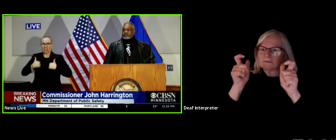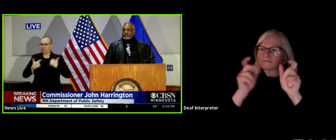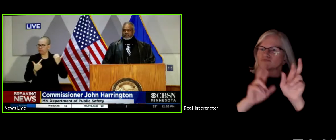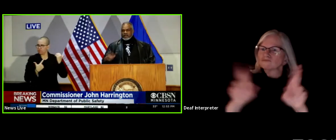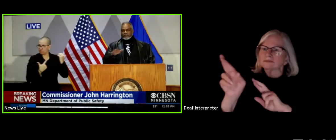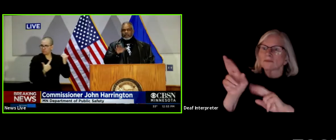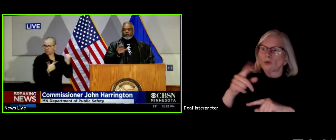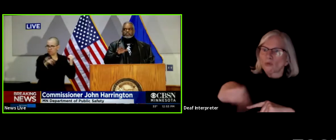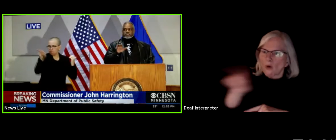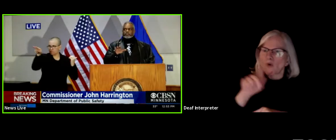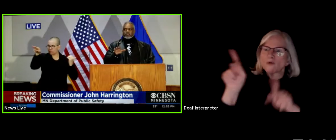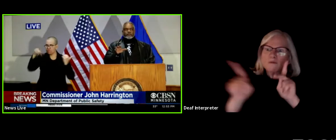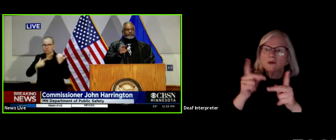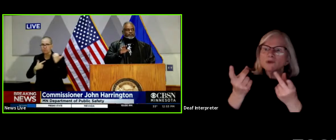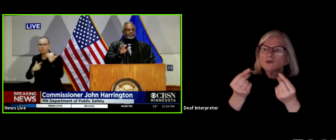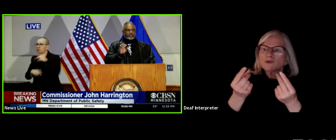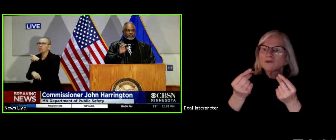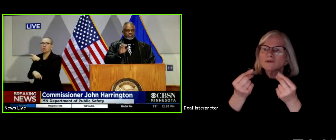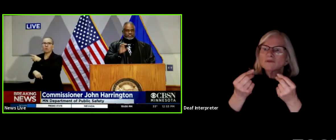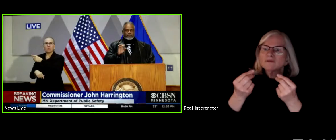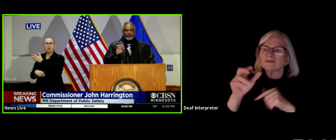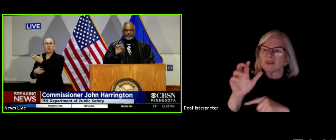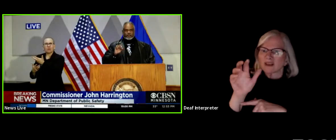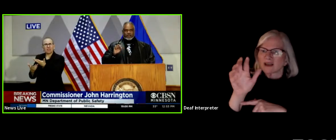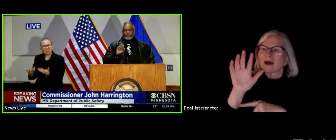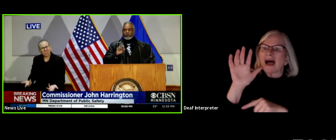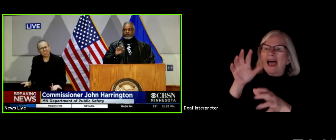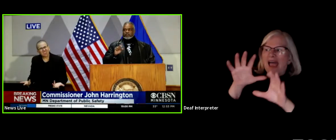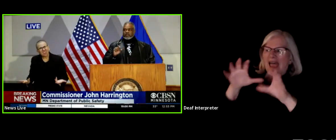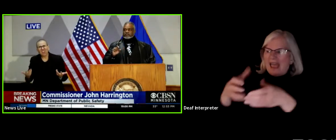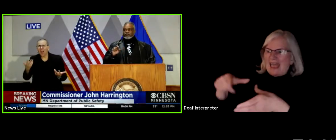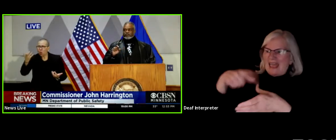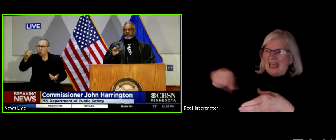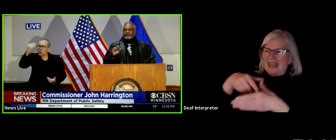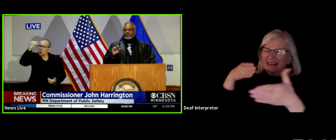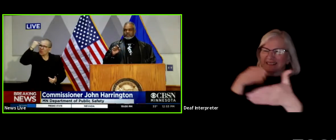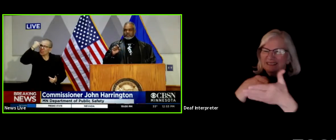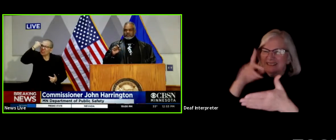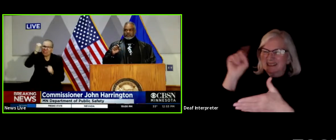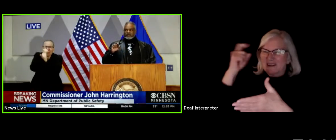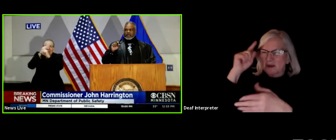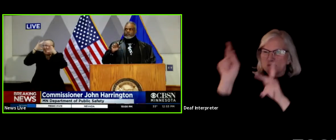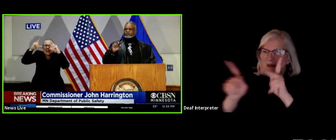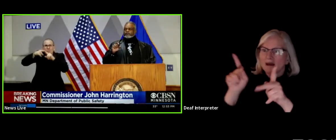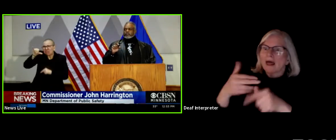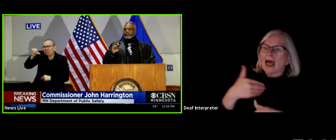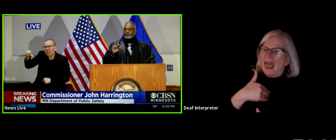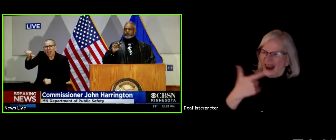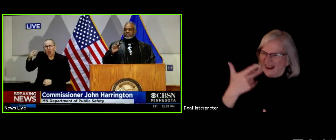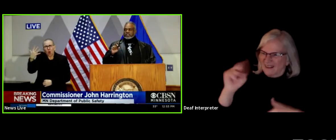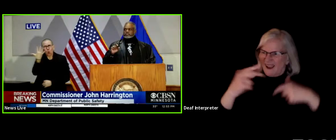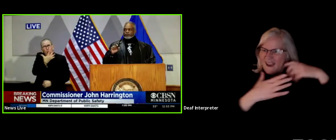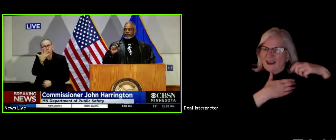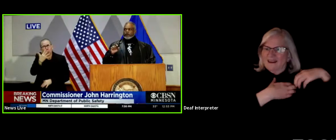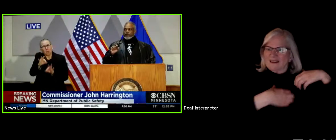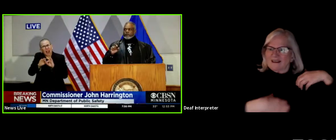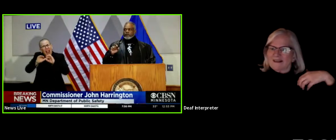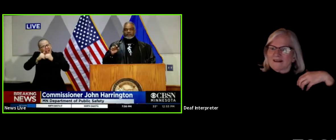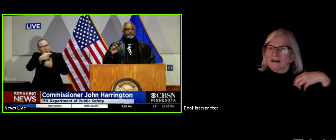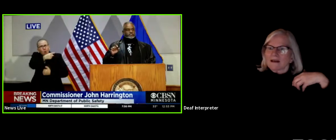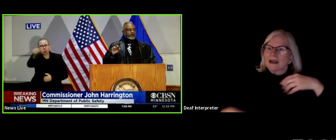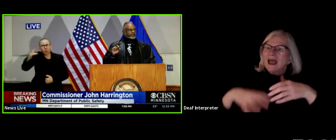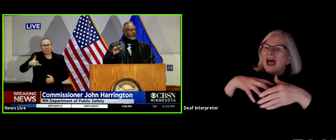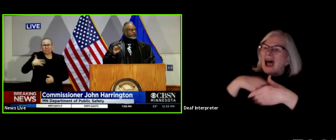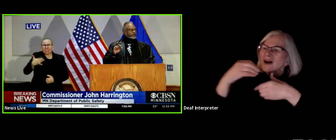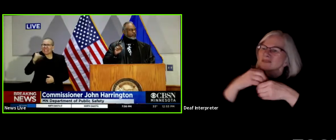left. But I want you to think about this, and I think this is an important image for you. how would you feel if your kids were at home